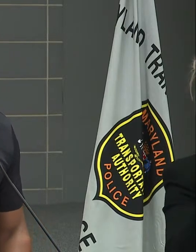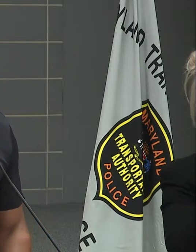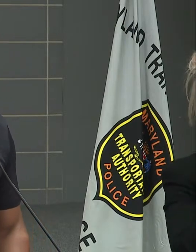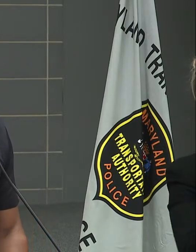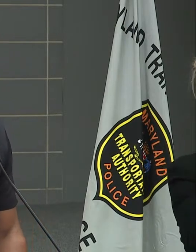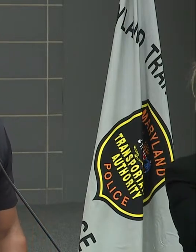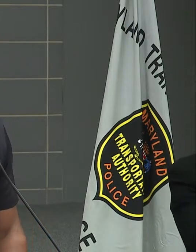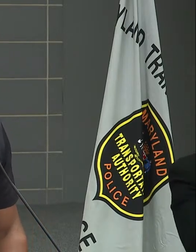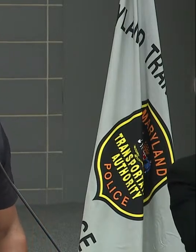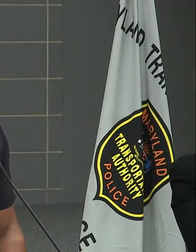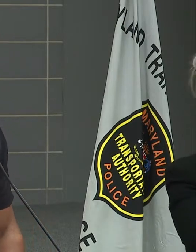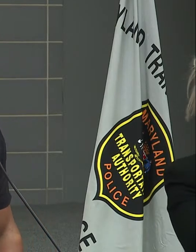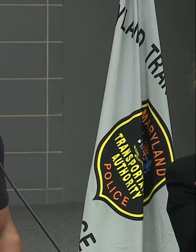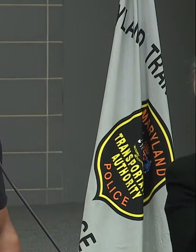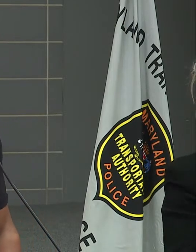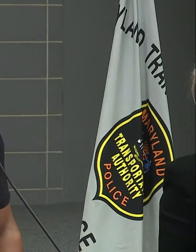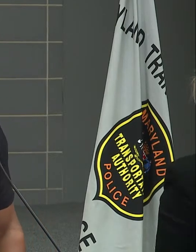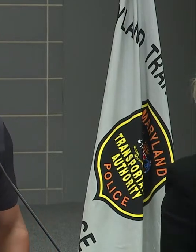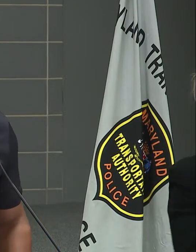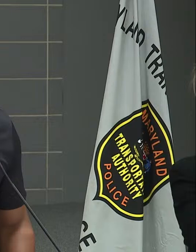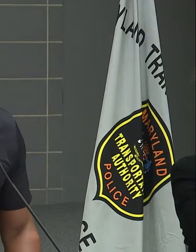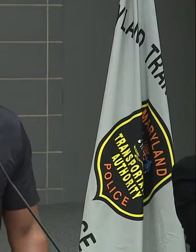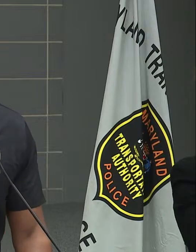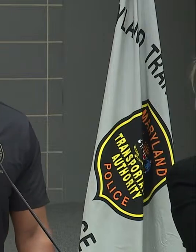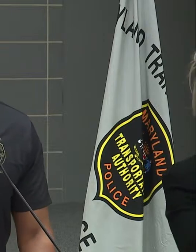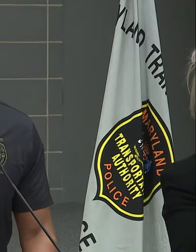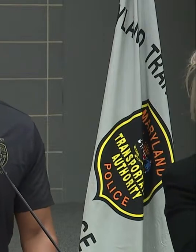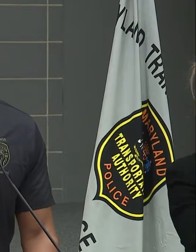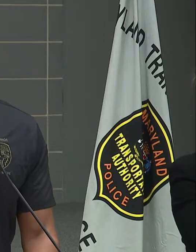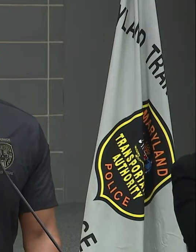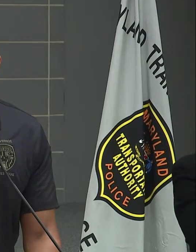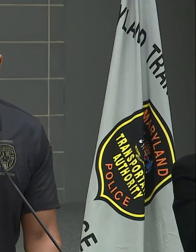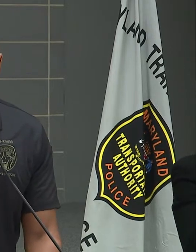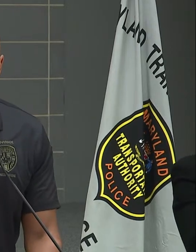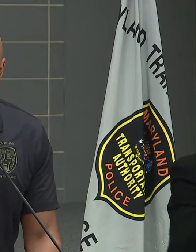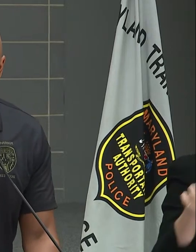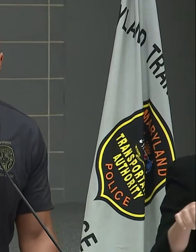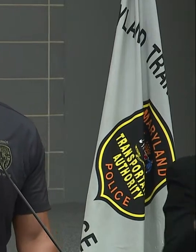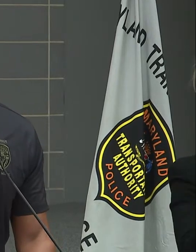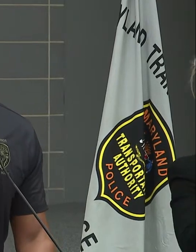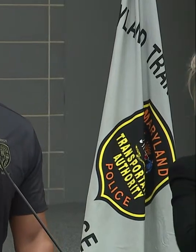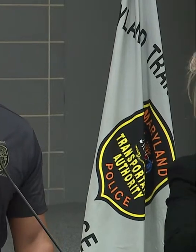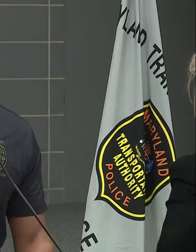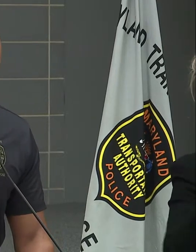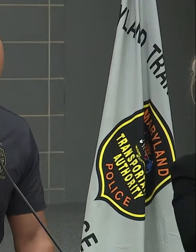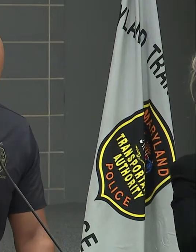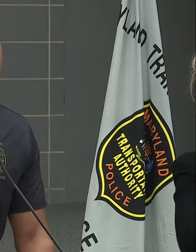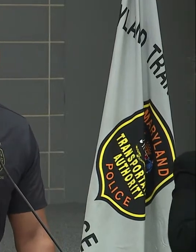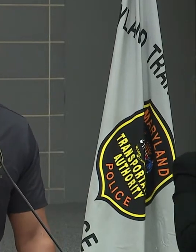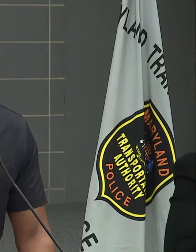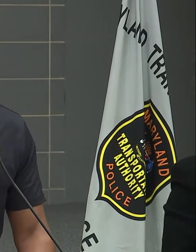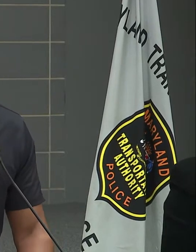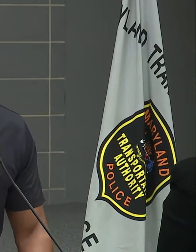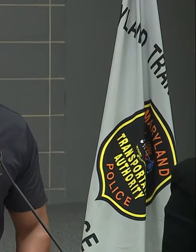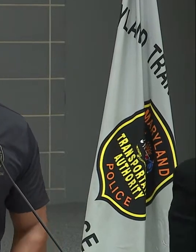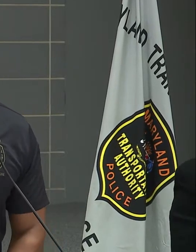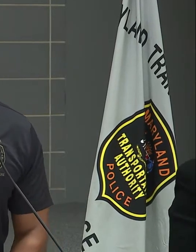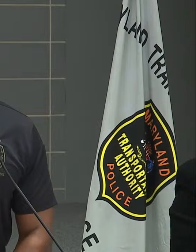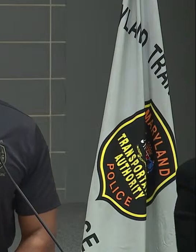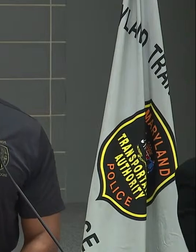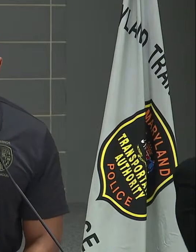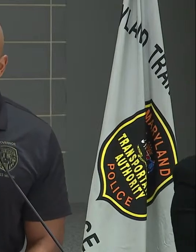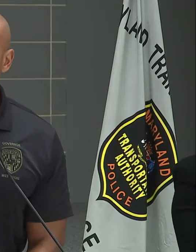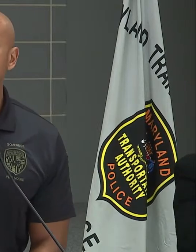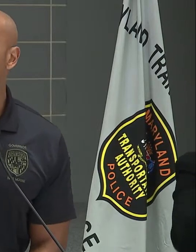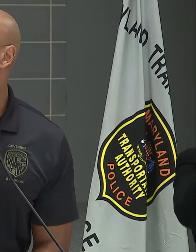Now, removing the containers is going to help us to build a staging area to access the pieces of the bridge that are on top of the dolly.